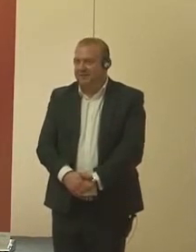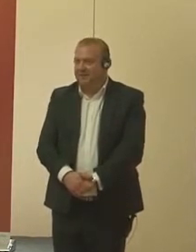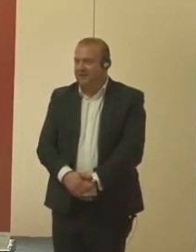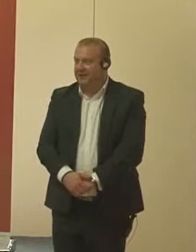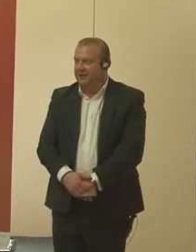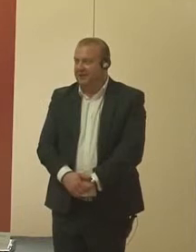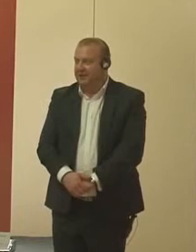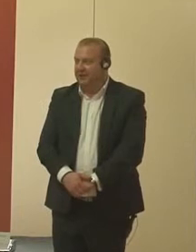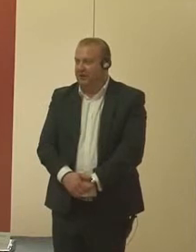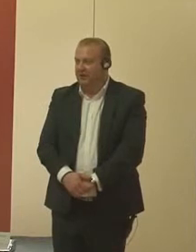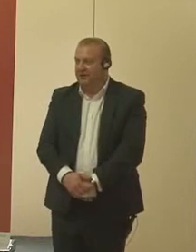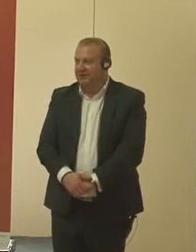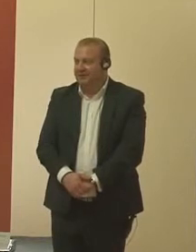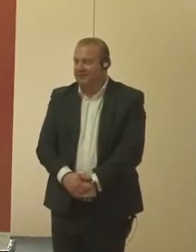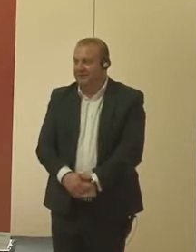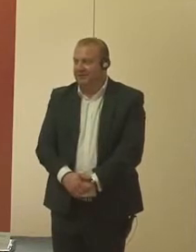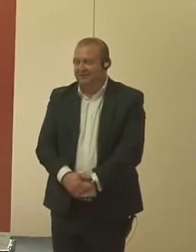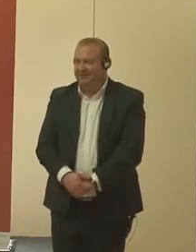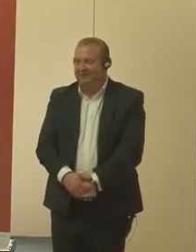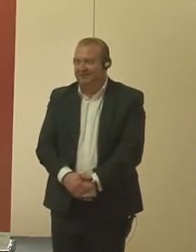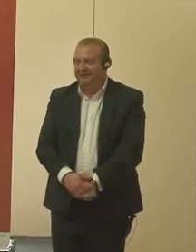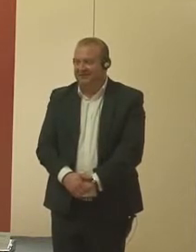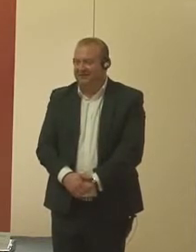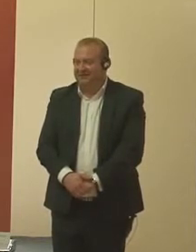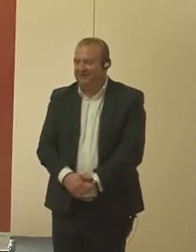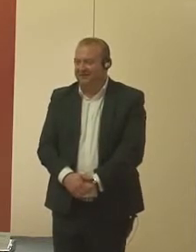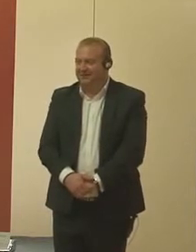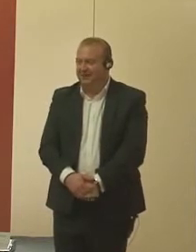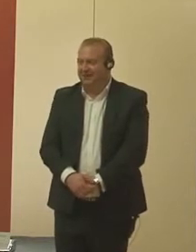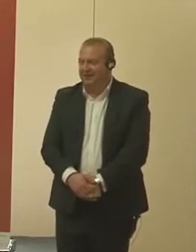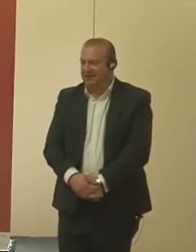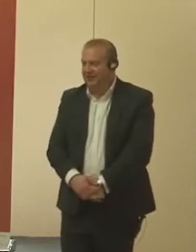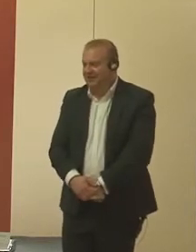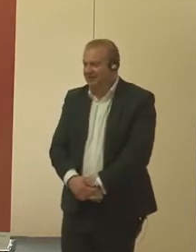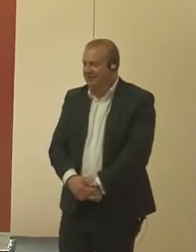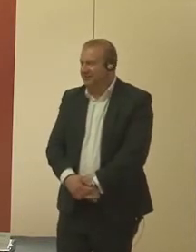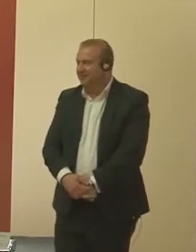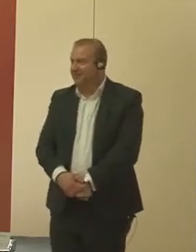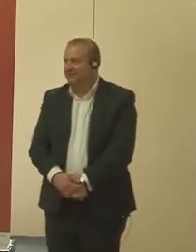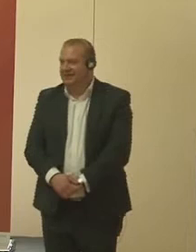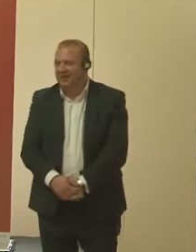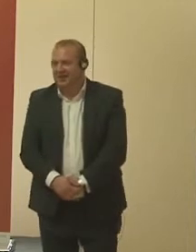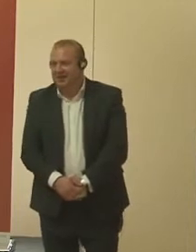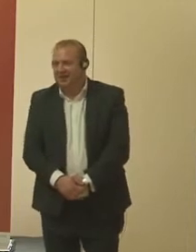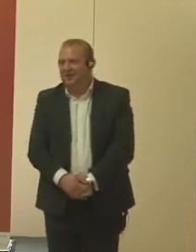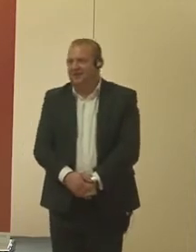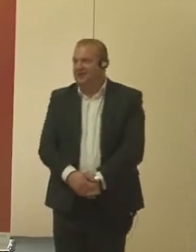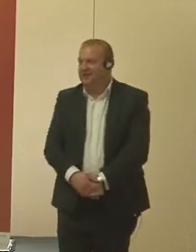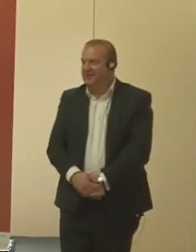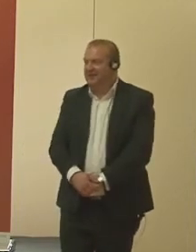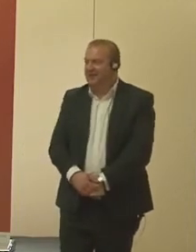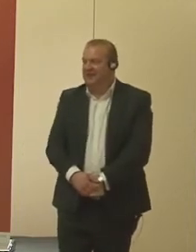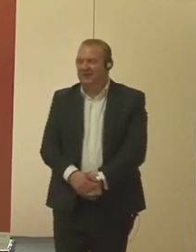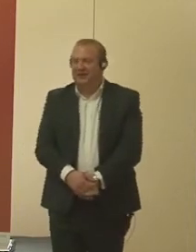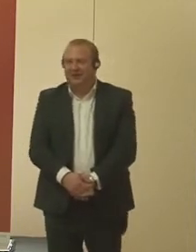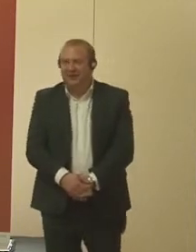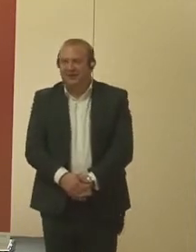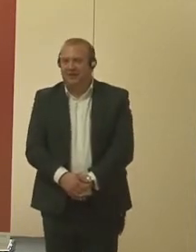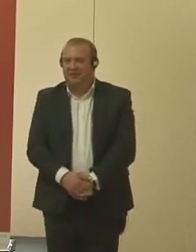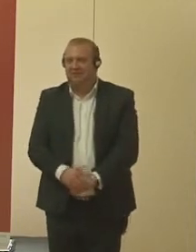someone wind me up. No. Well, I can see the screen, but it might be difficult with the video,